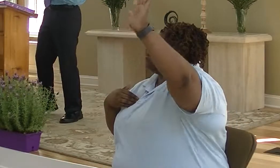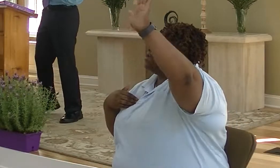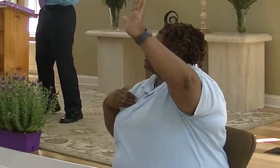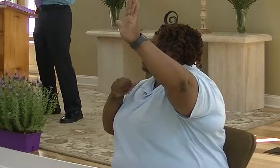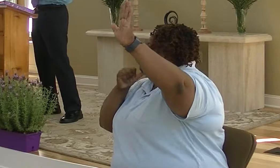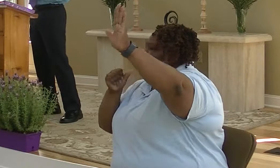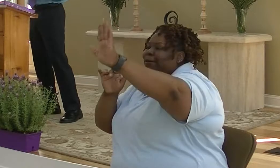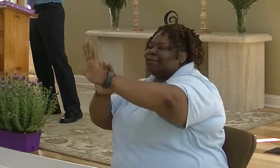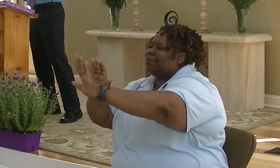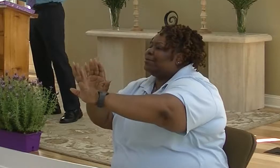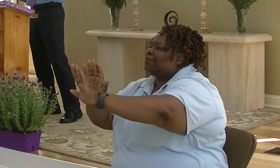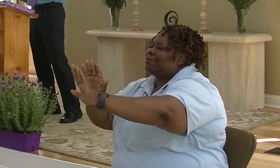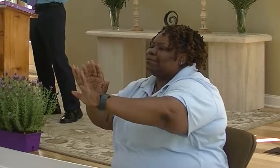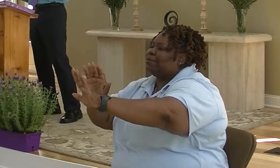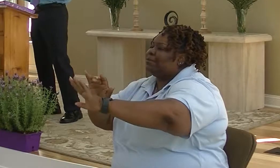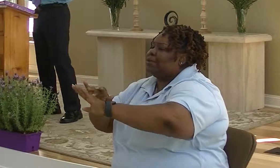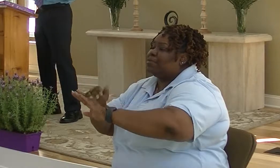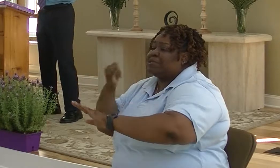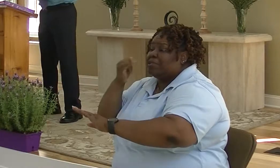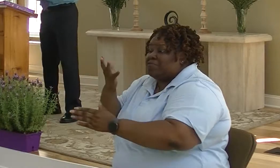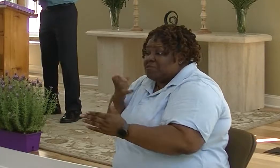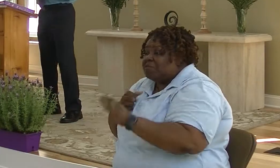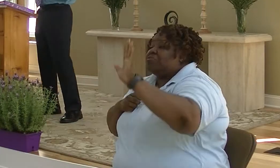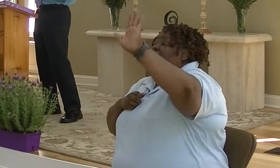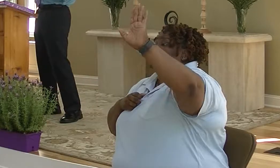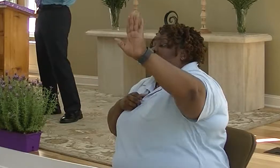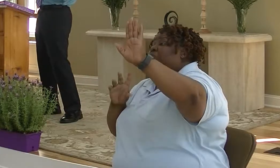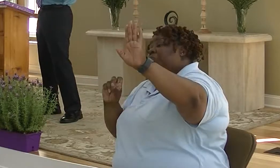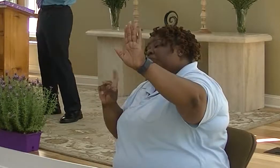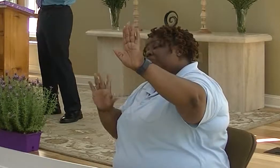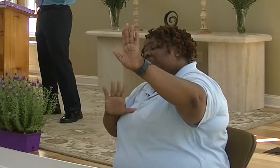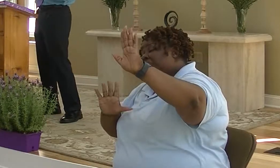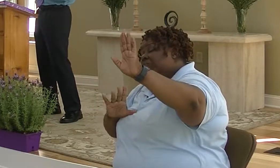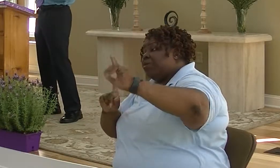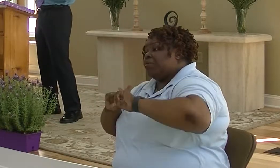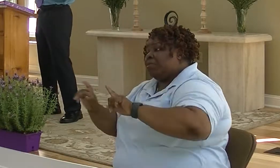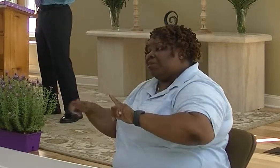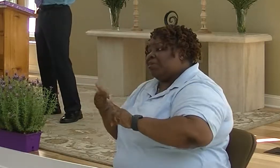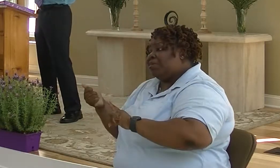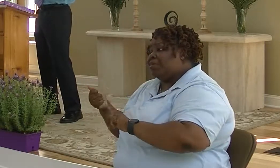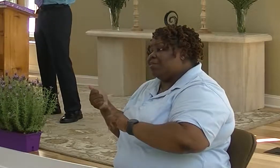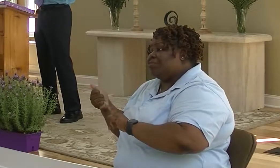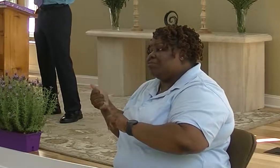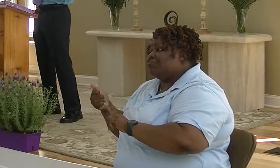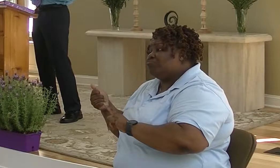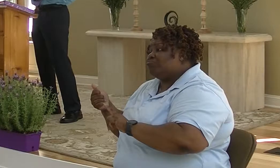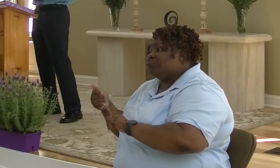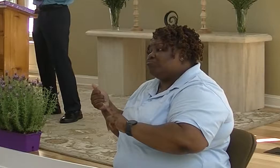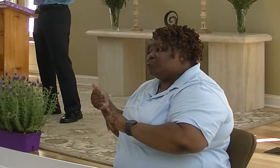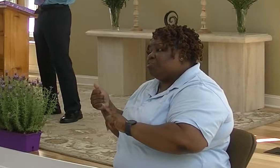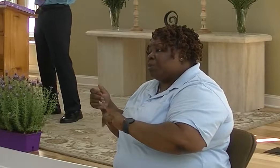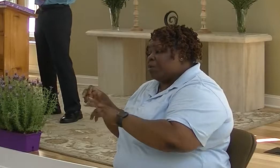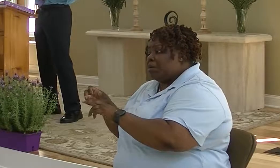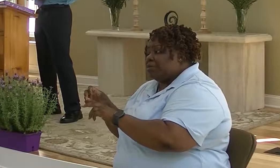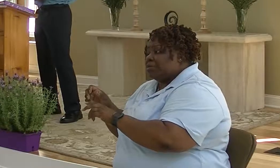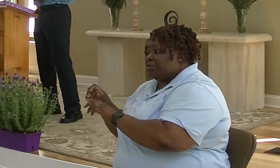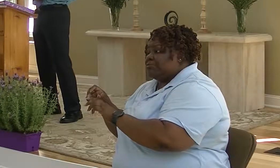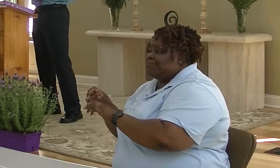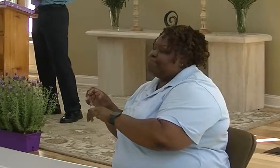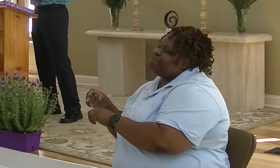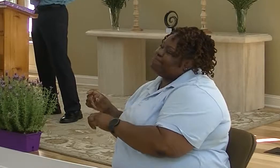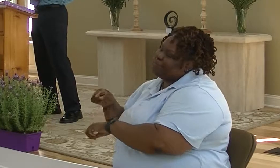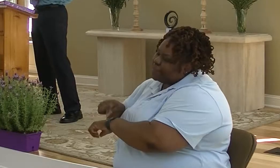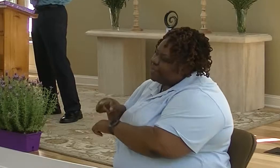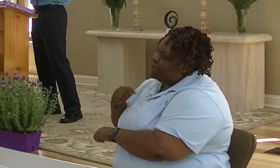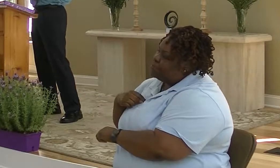on you. So if you want to raise your hand, feel free to. There are other times that I do, but I won't, I promise you I will not today.